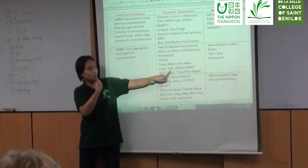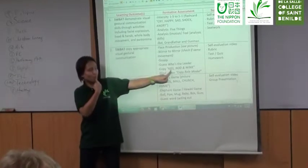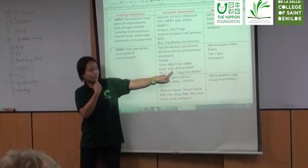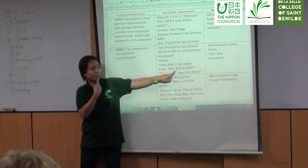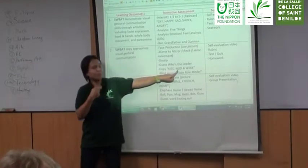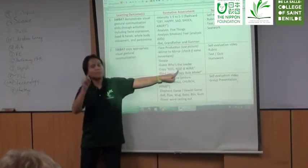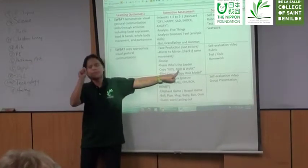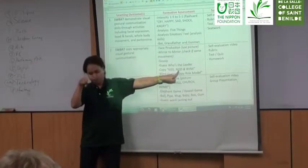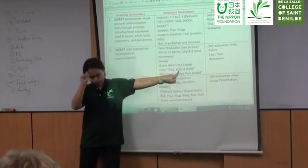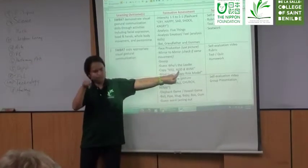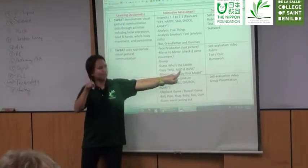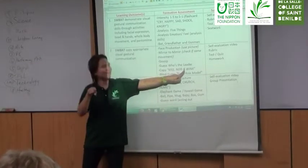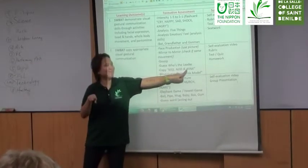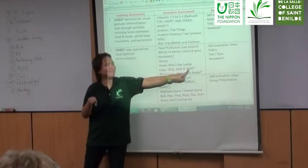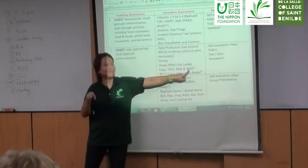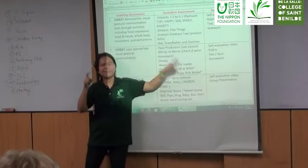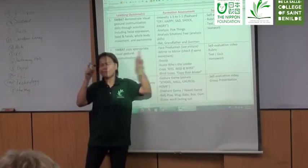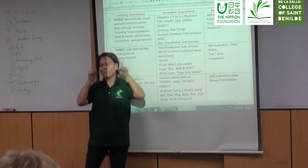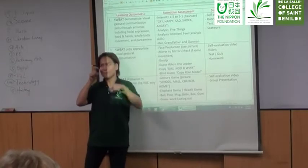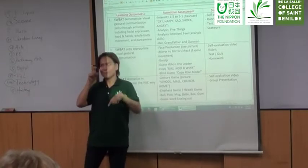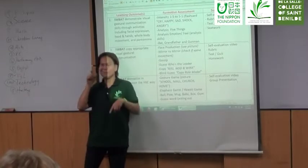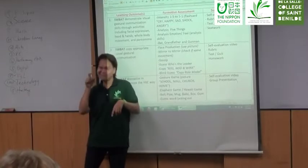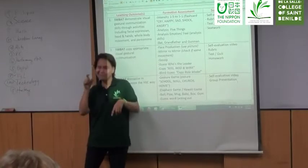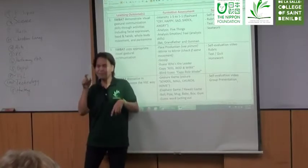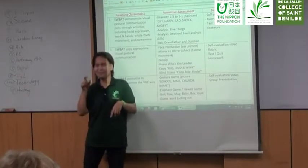And sorry, this one is the Kiss Not Wink game.